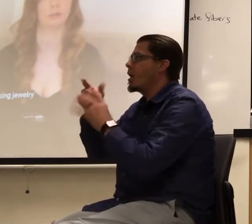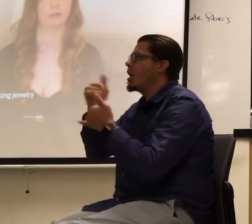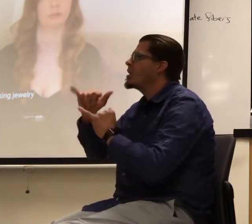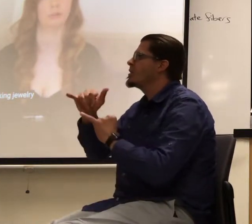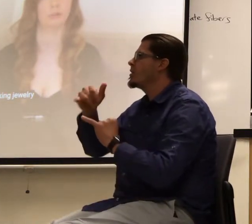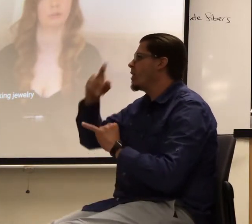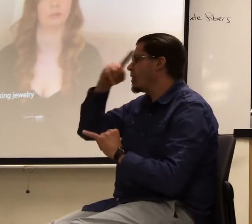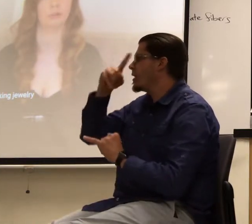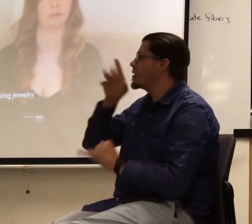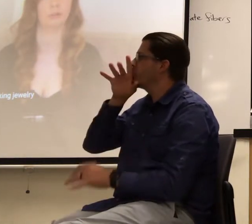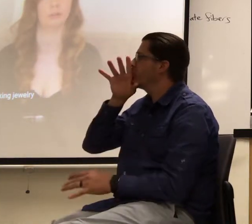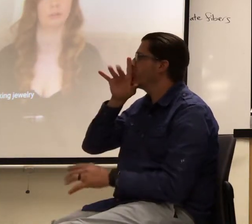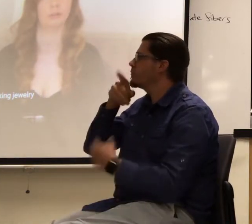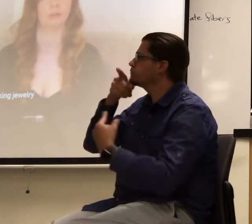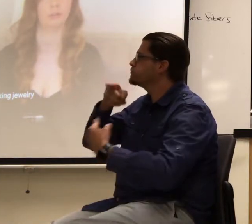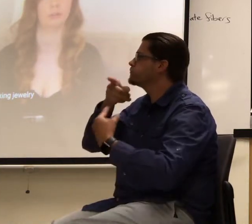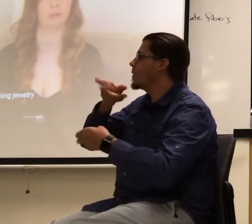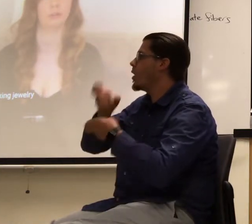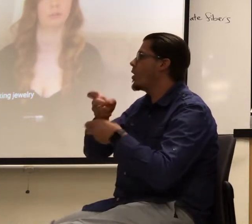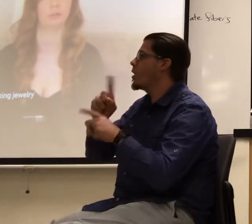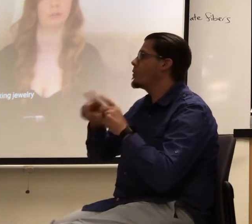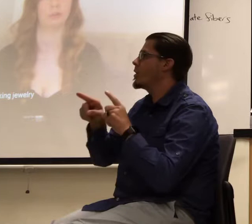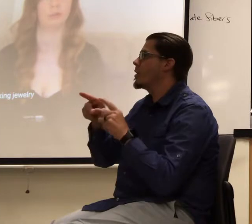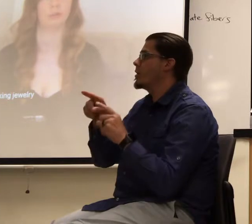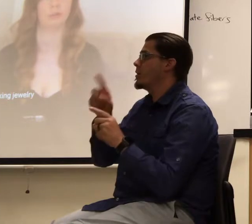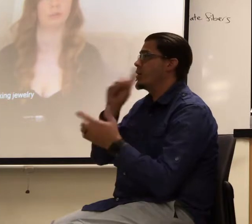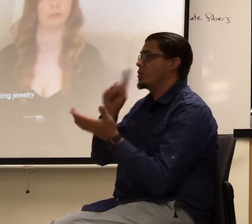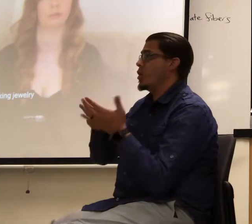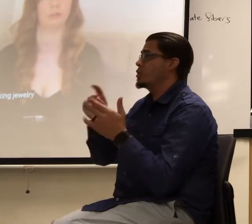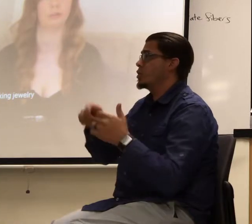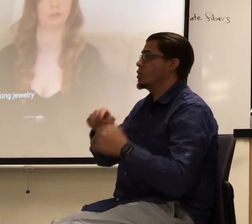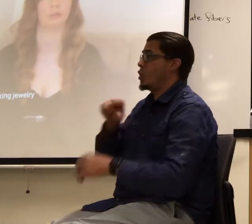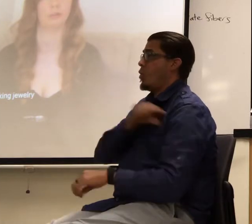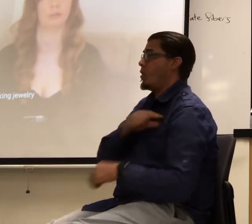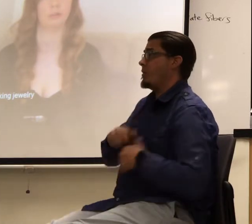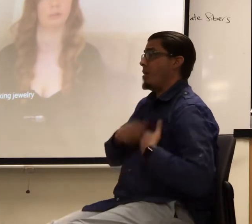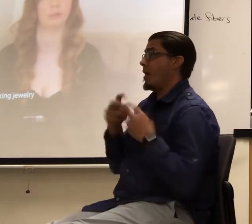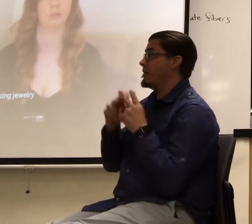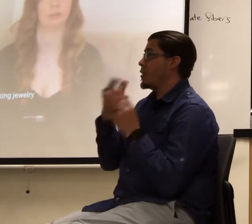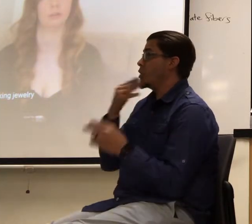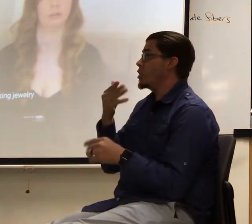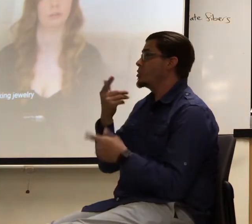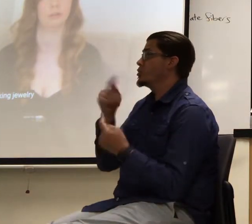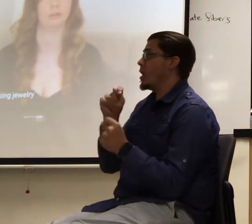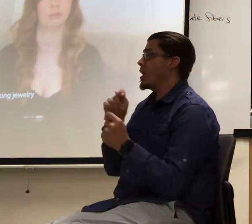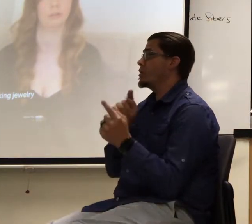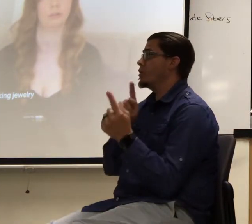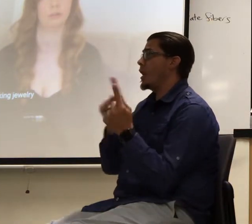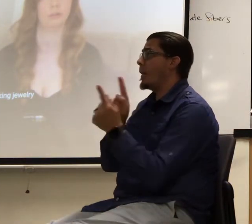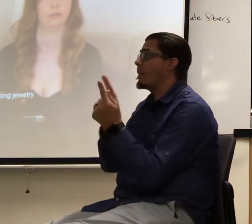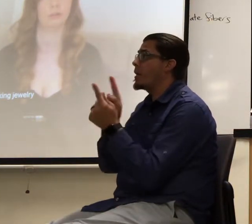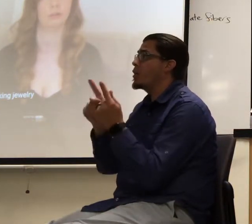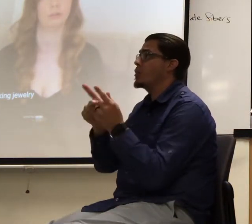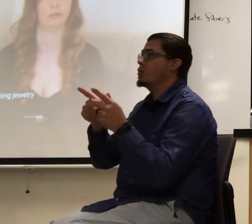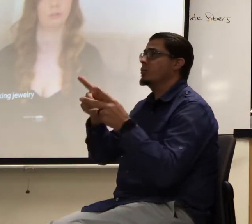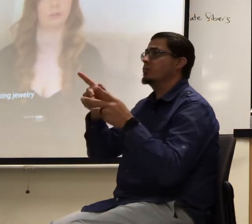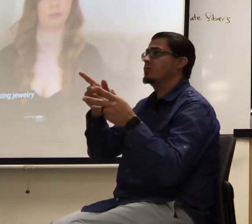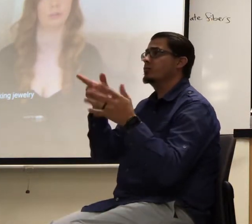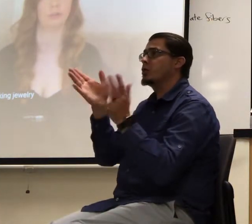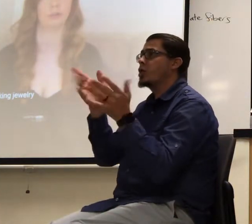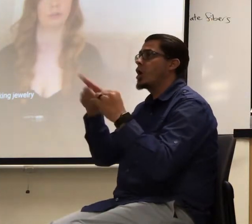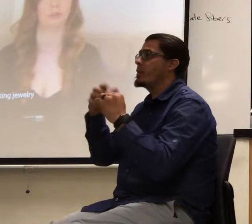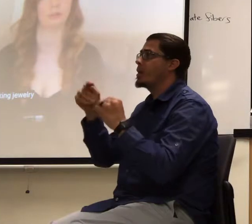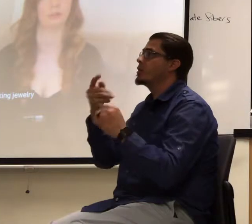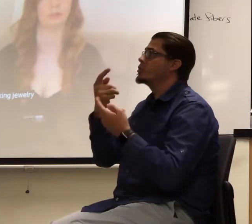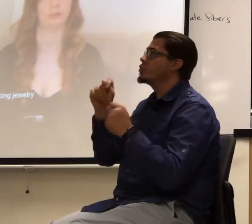is effortful. And you also look at her life. The quality of life is really good. She's trying to meet with people to talk about it. She's trying to hold